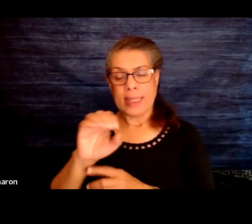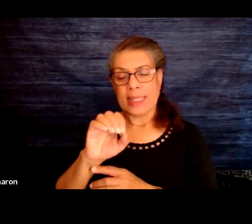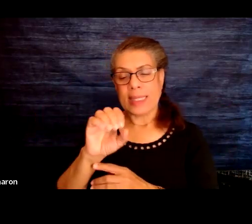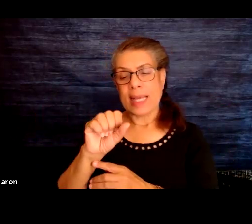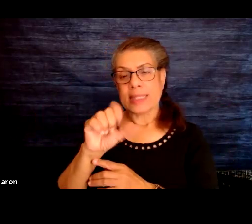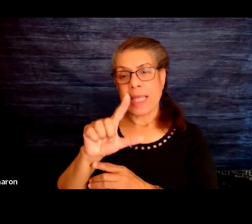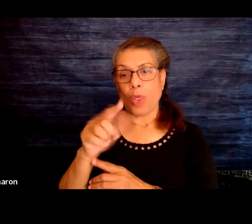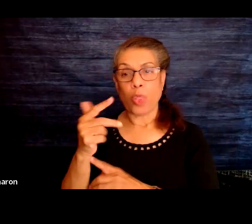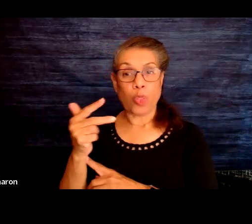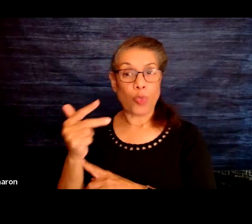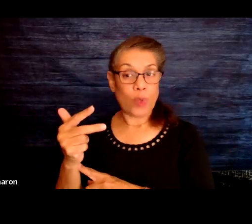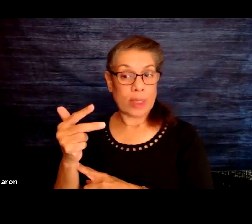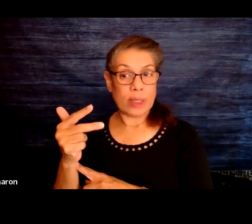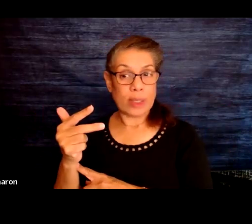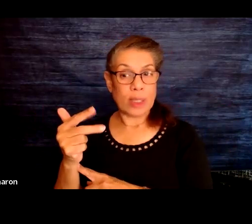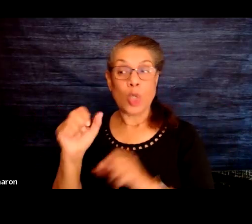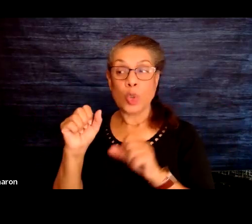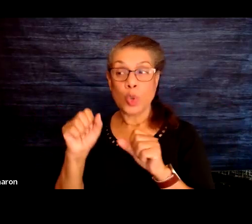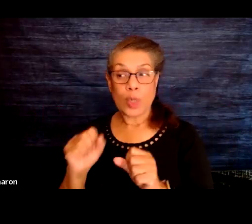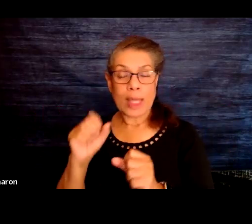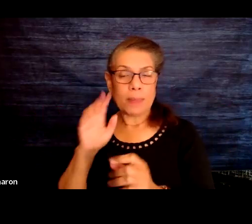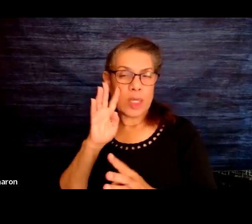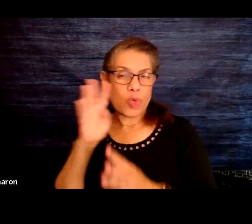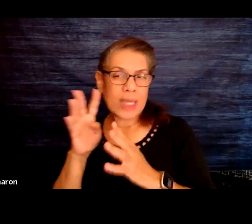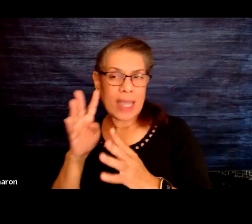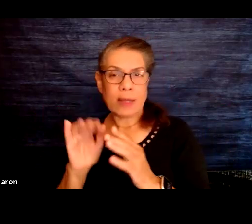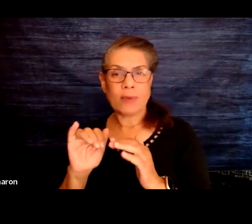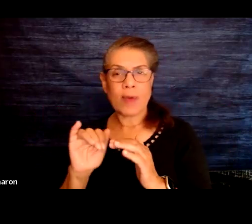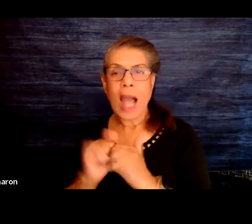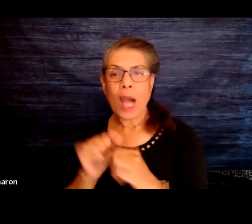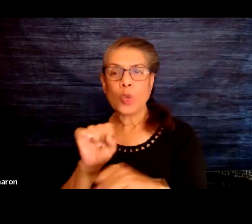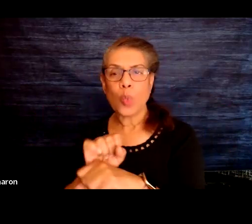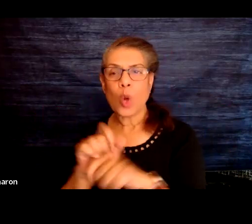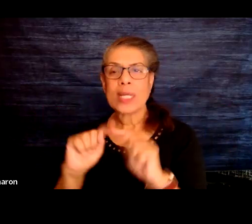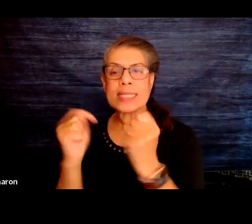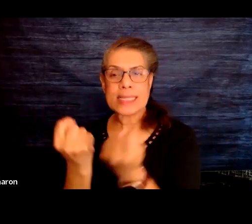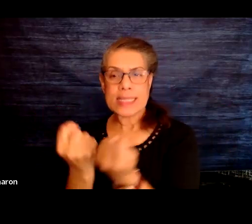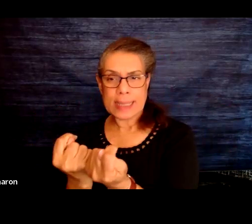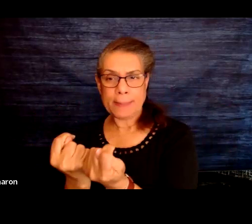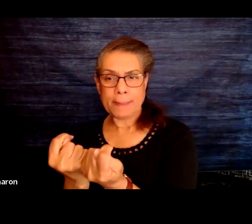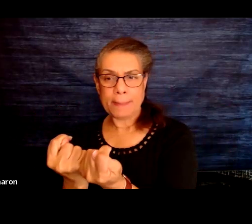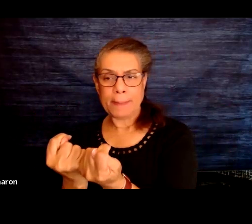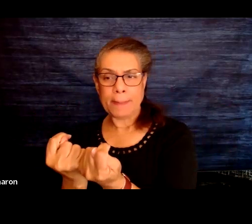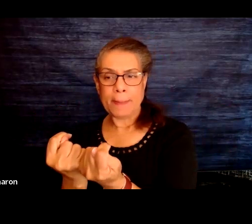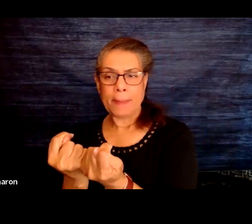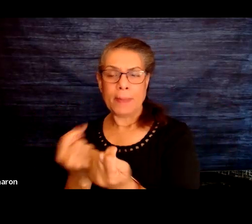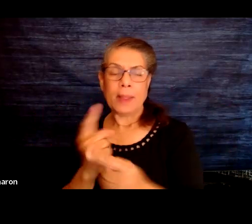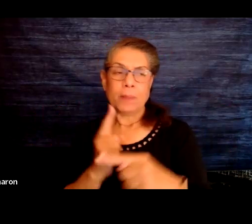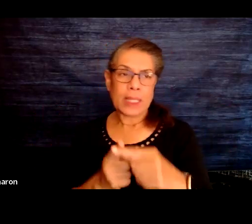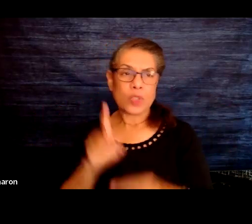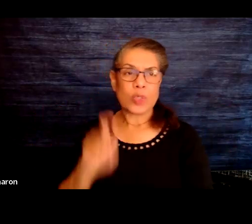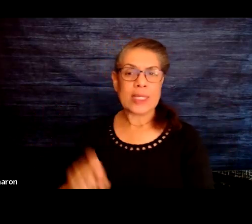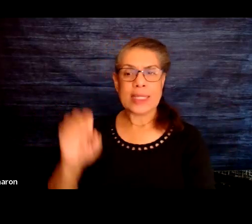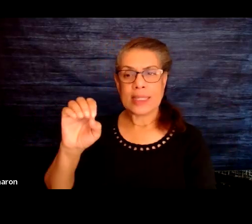3, where you can be creative with the team approach, it counts discreetly, plus you need an ELA.